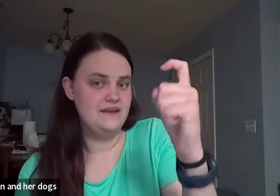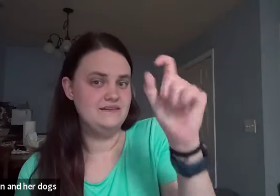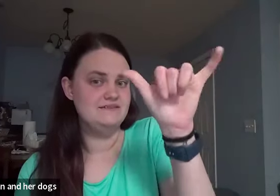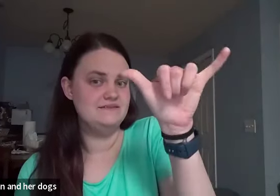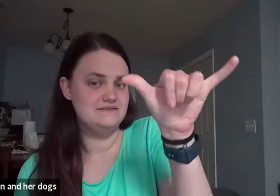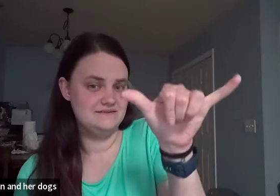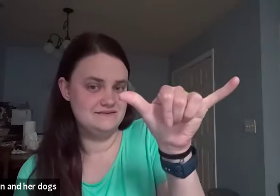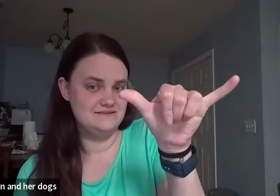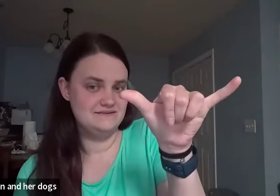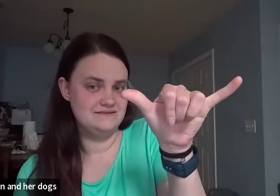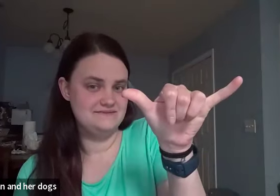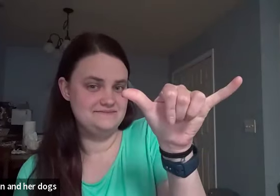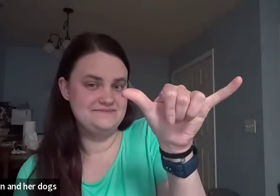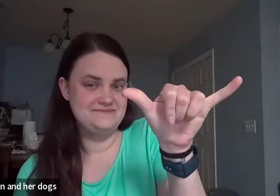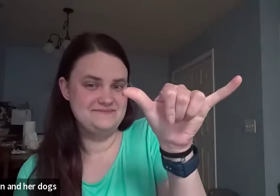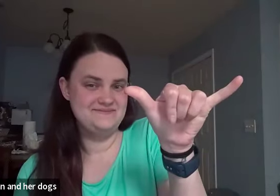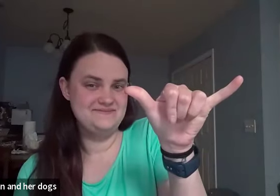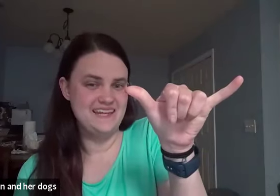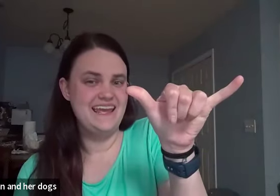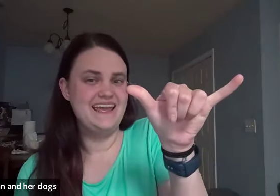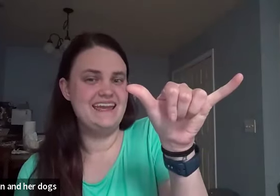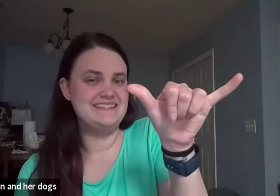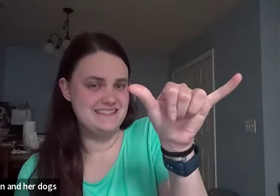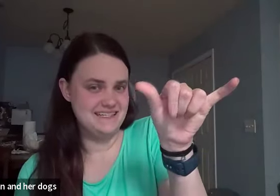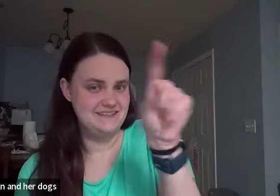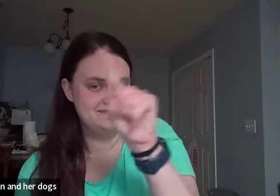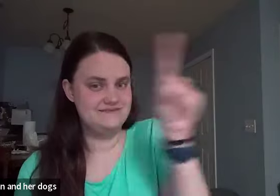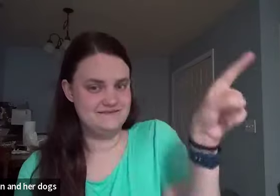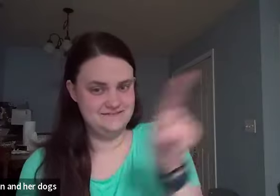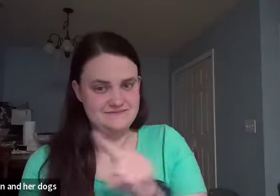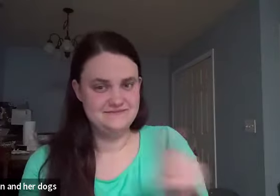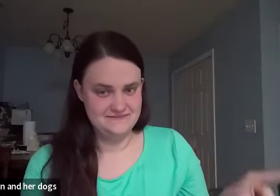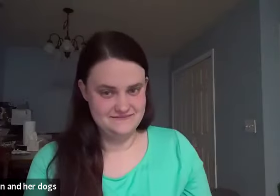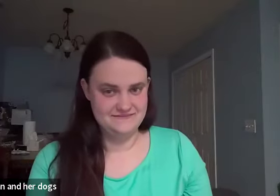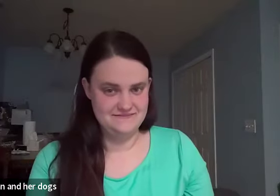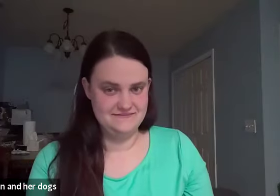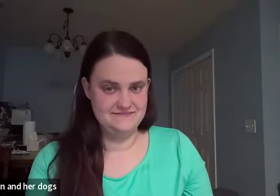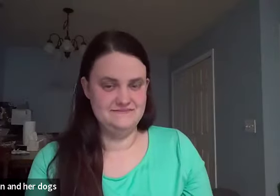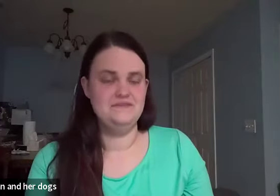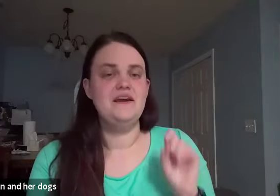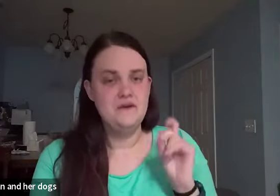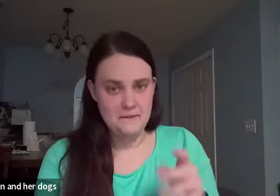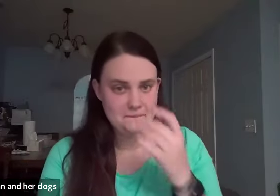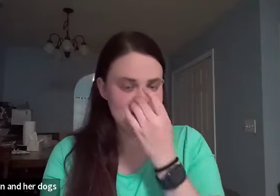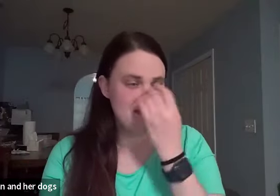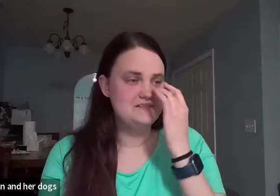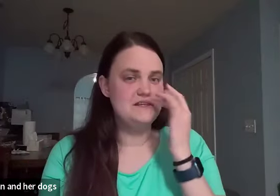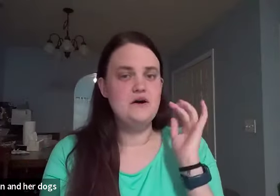Y, and Z. Okay.